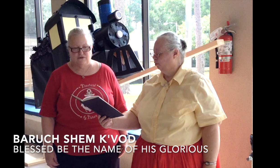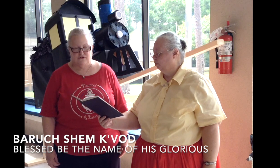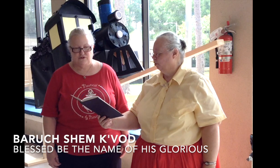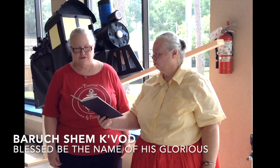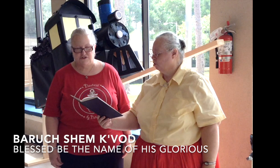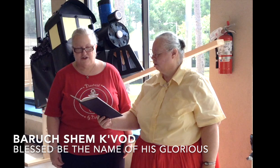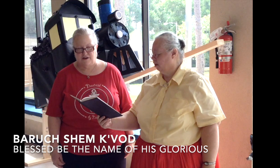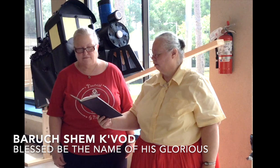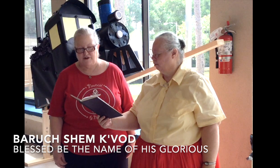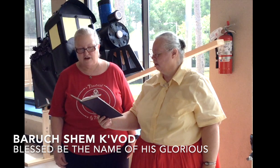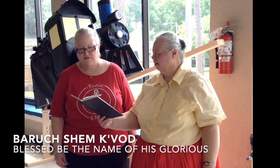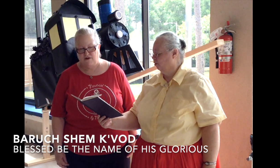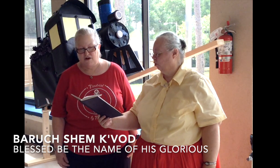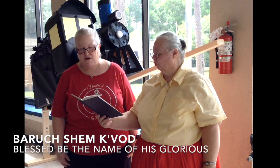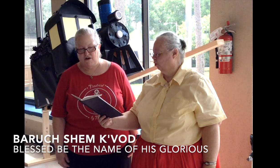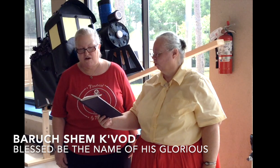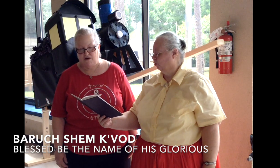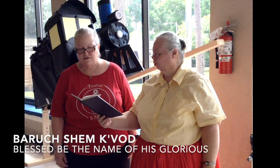Baruch Shem Kavod,